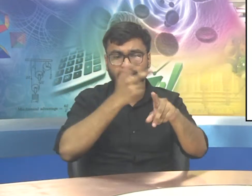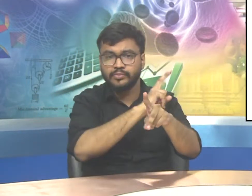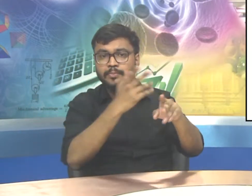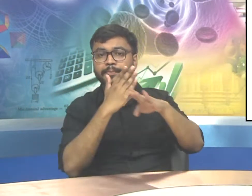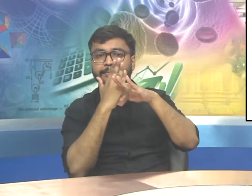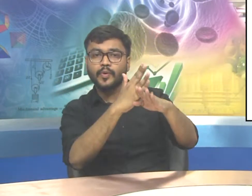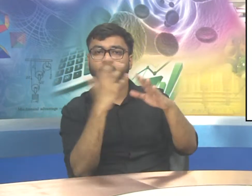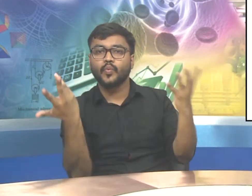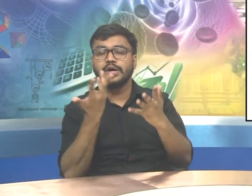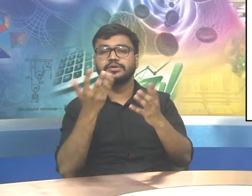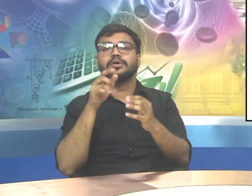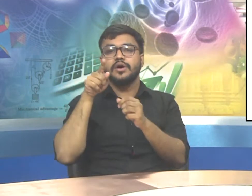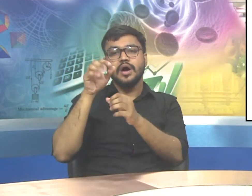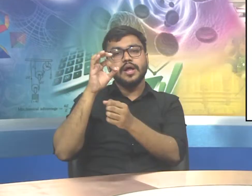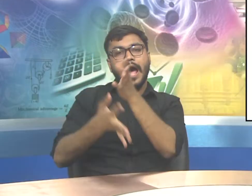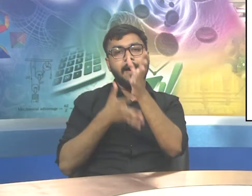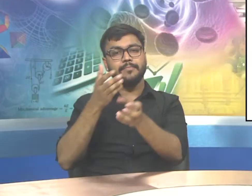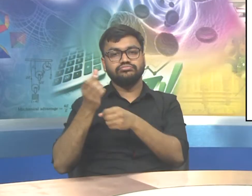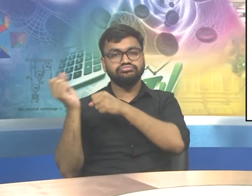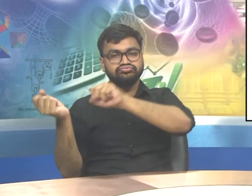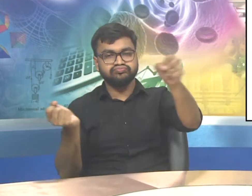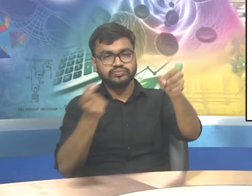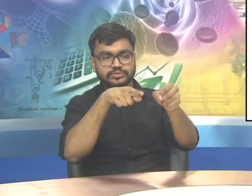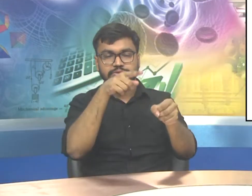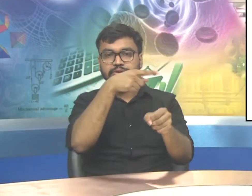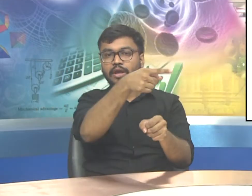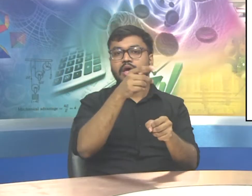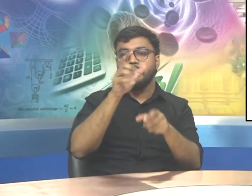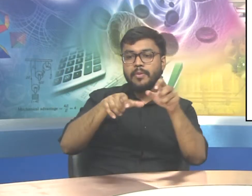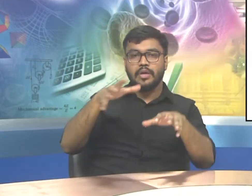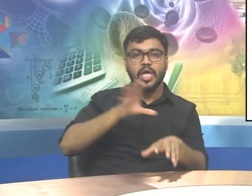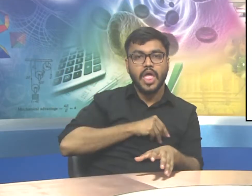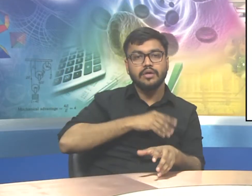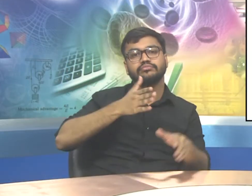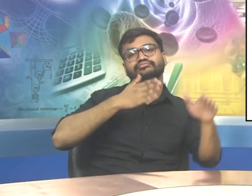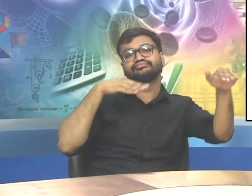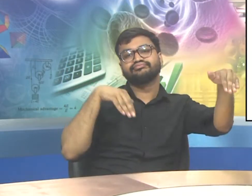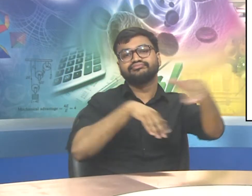It protects humans by scaring away wild animals.